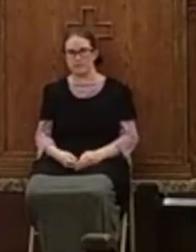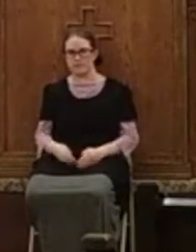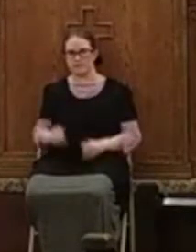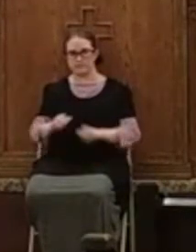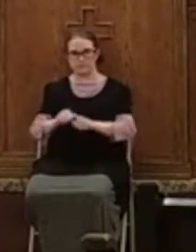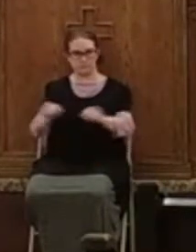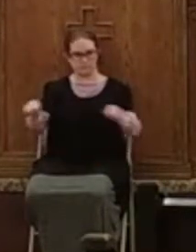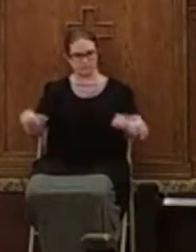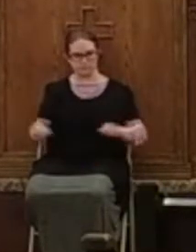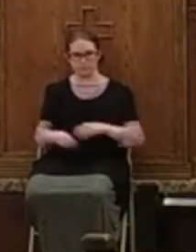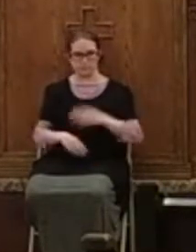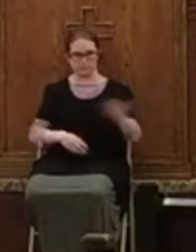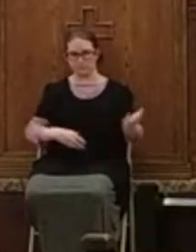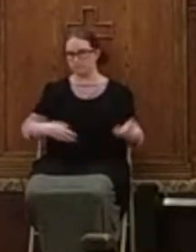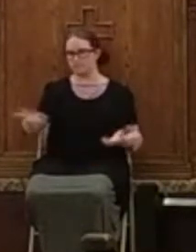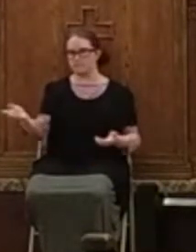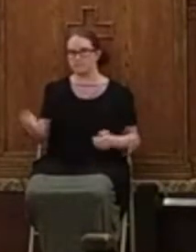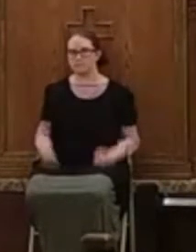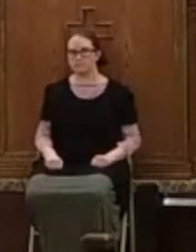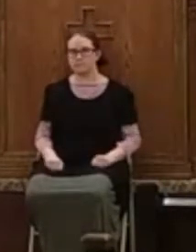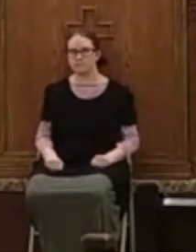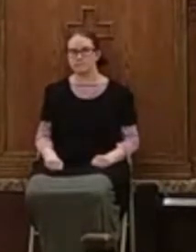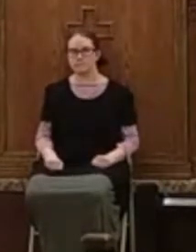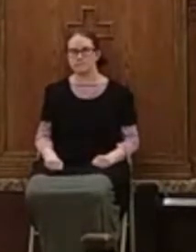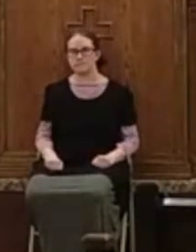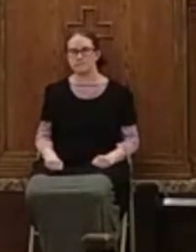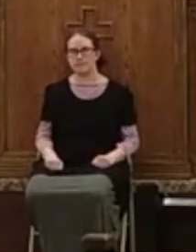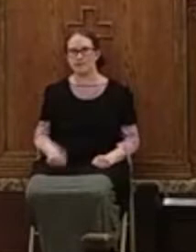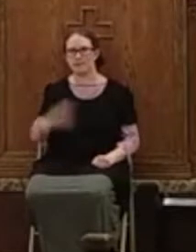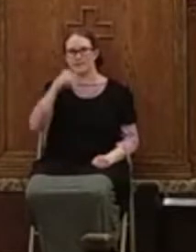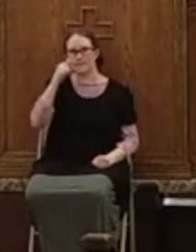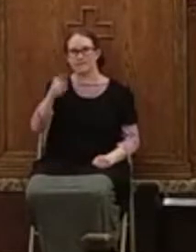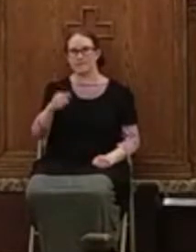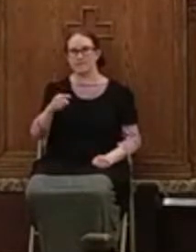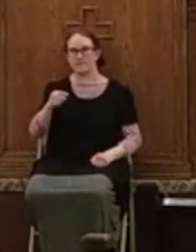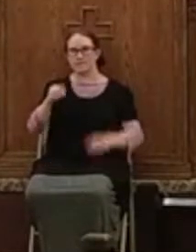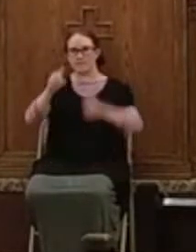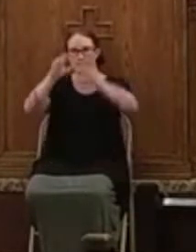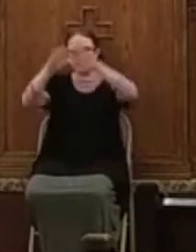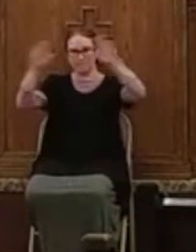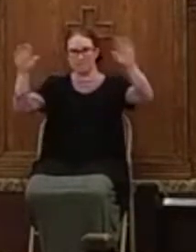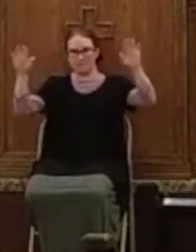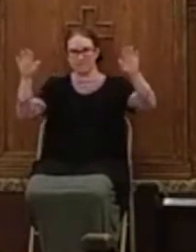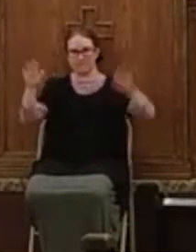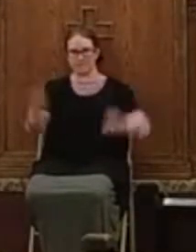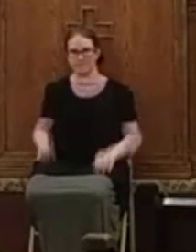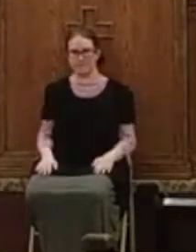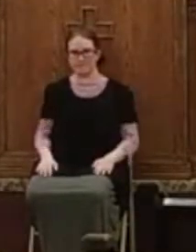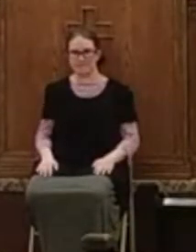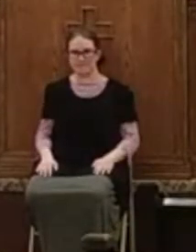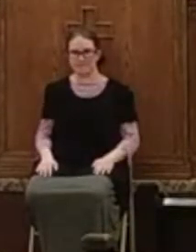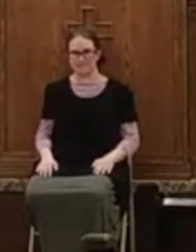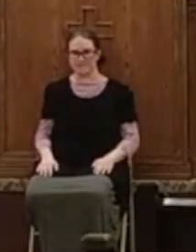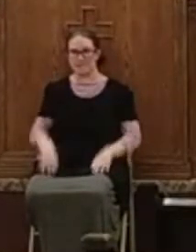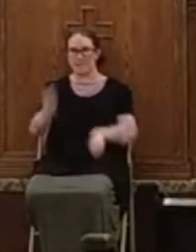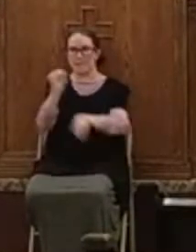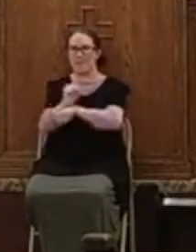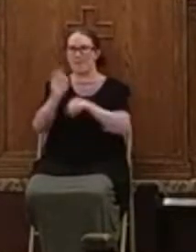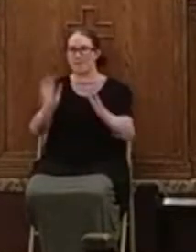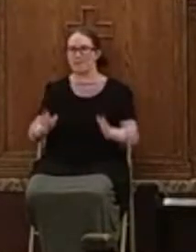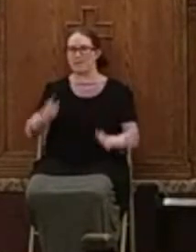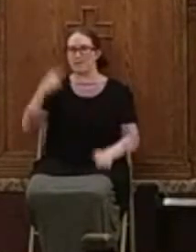department and all that stuff. And it said over the top of it, authorized personnel